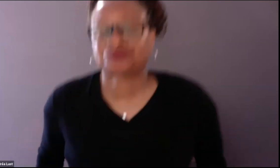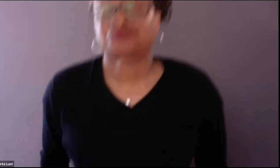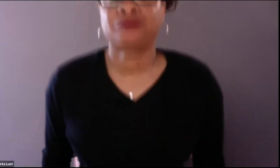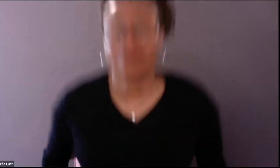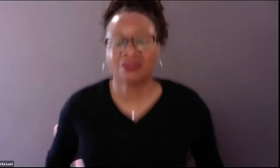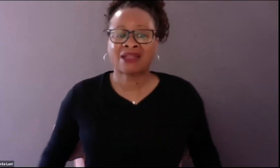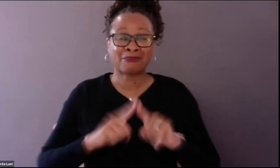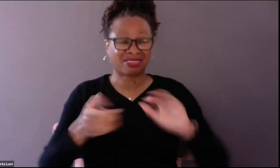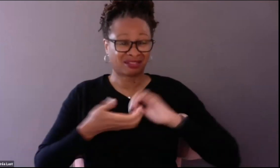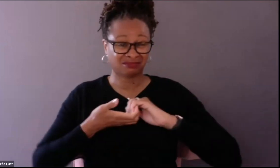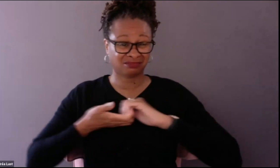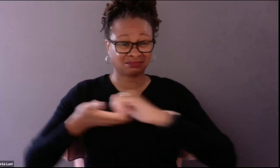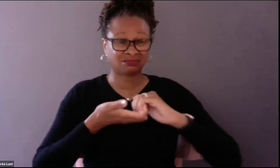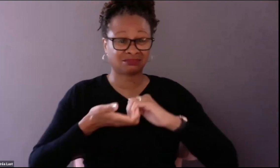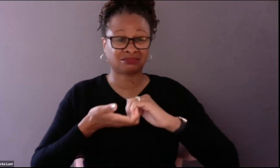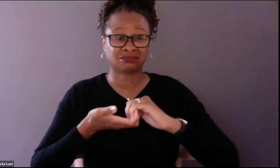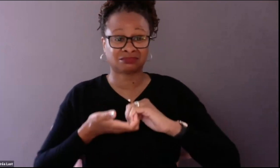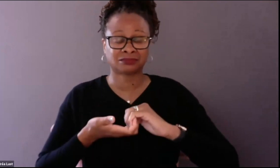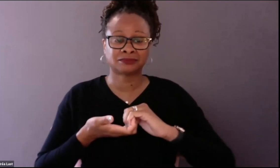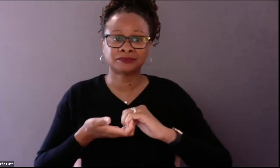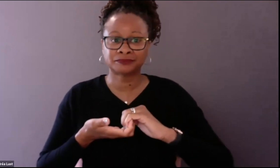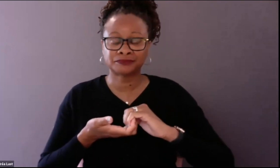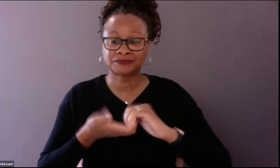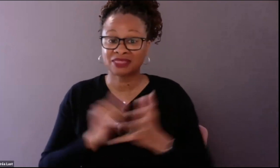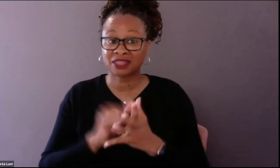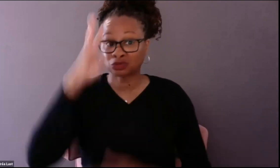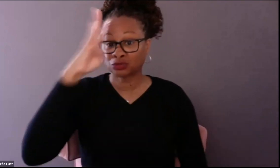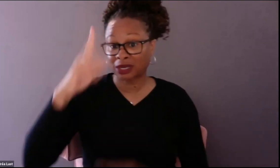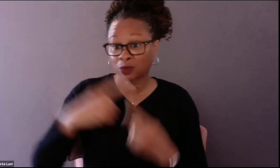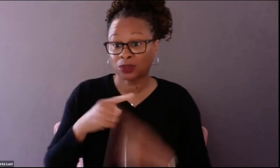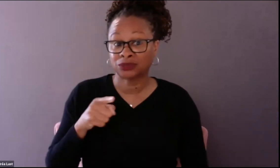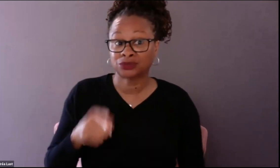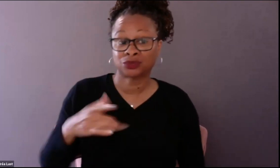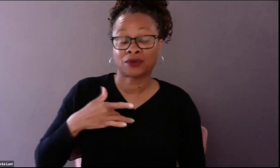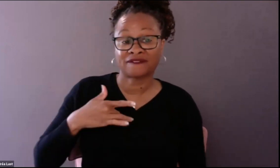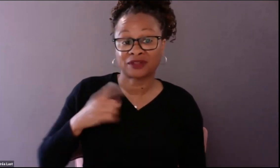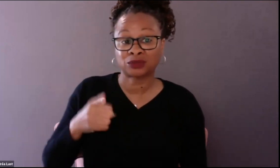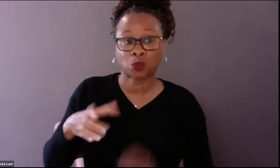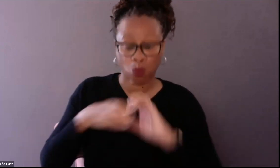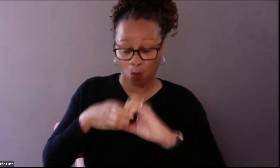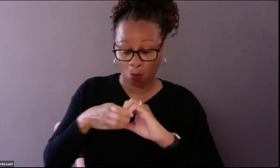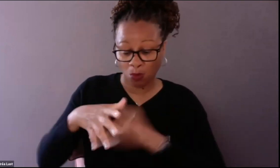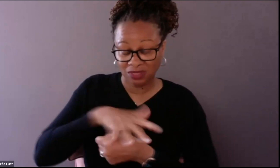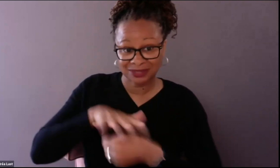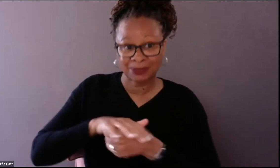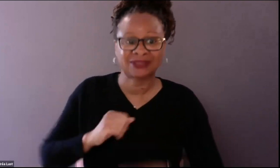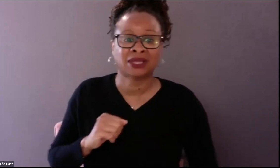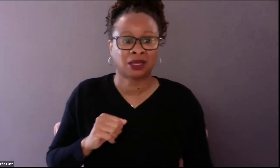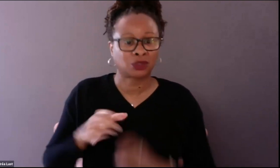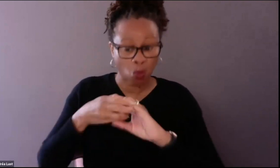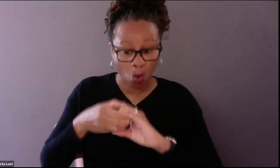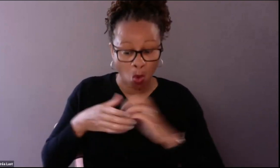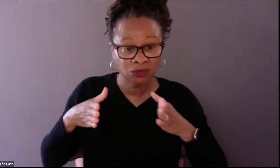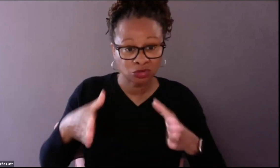solidarity that is created when you feel that you own the space, that you own the street, that is